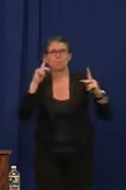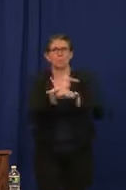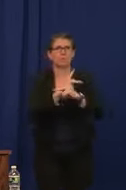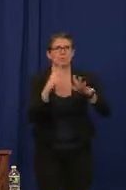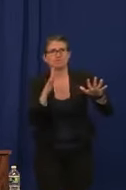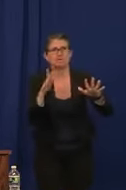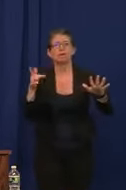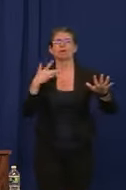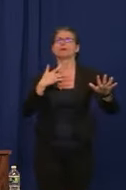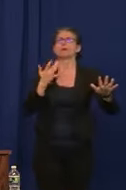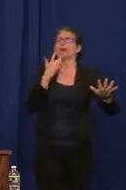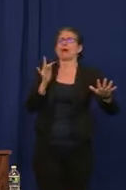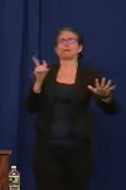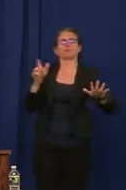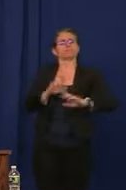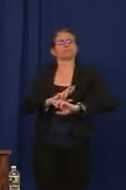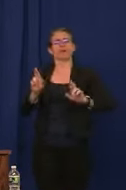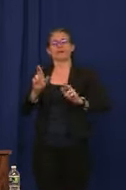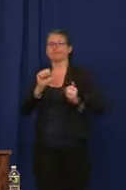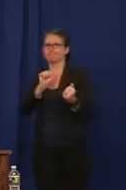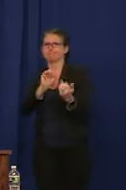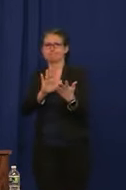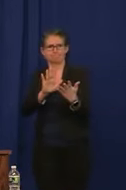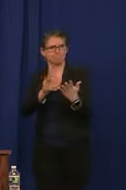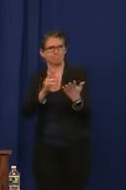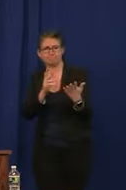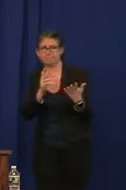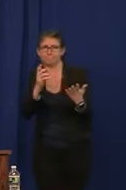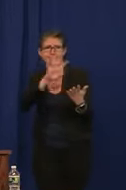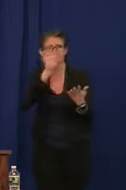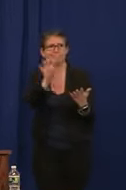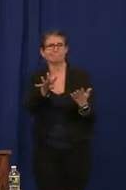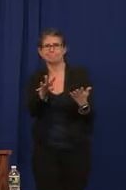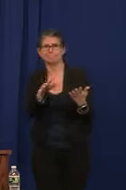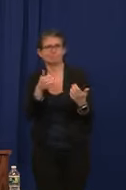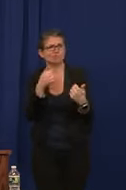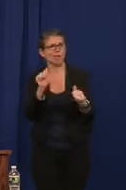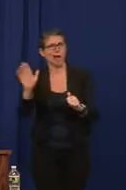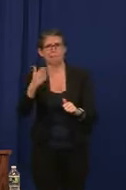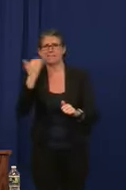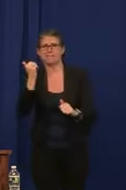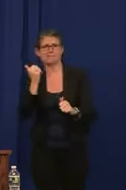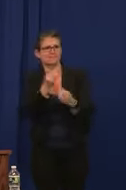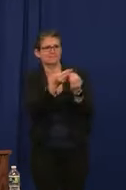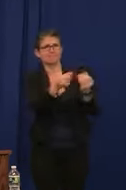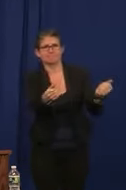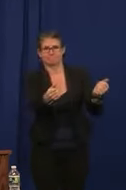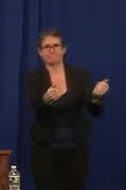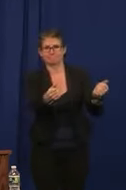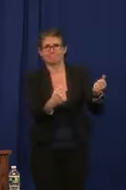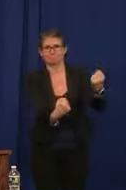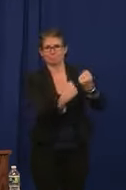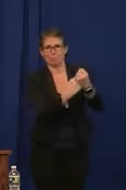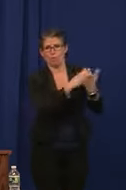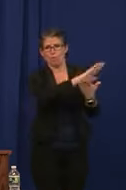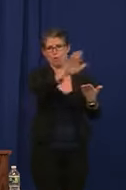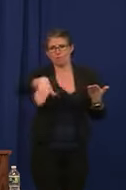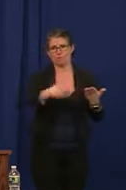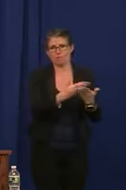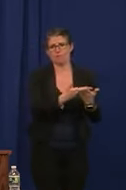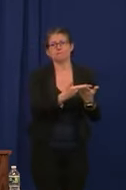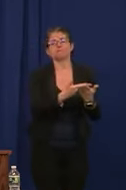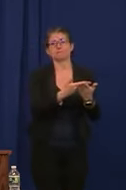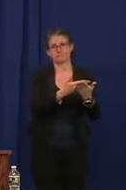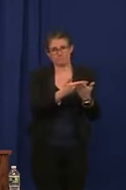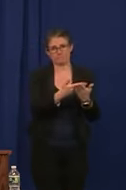duty to do whatever was necessary to help. We've been through that before. To the